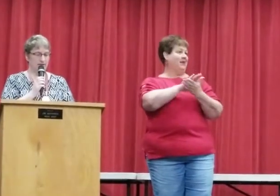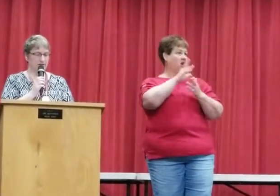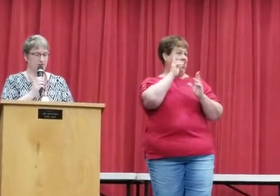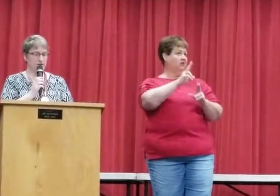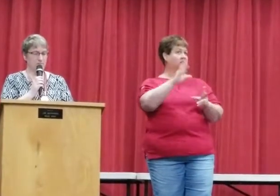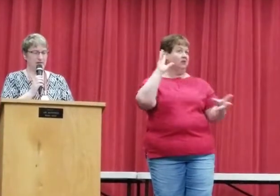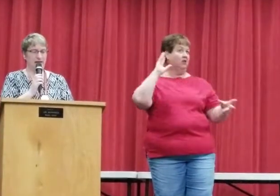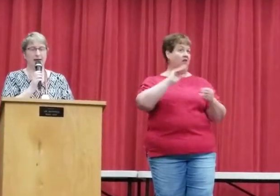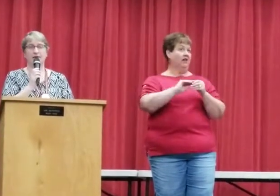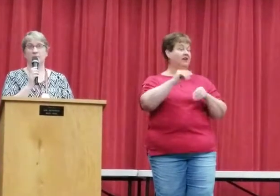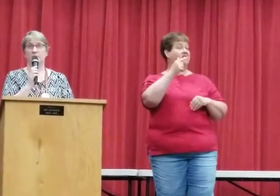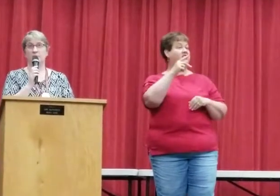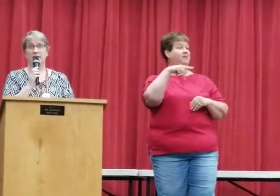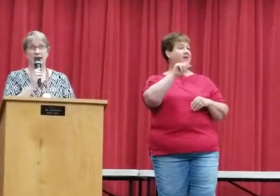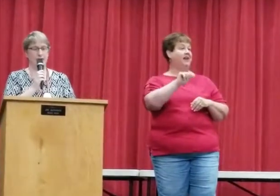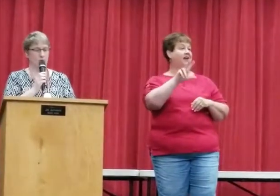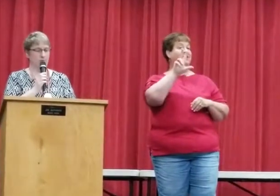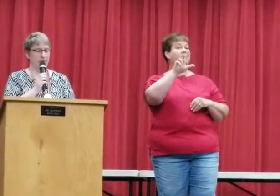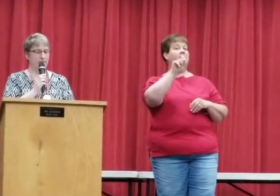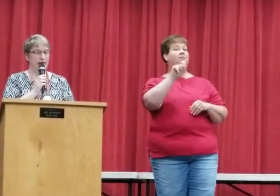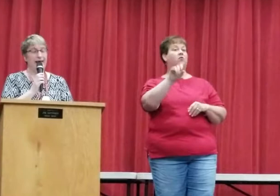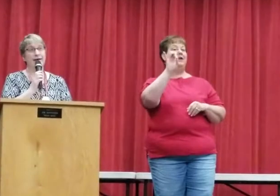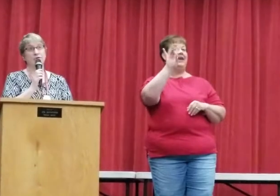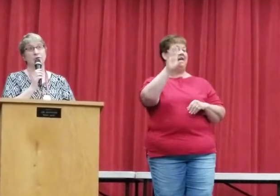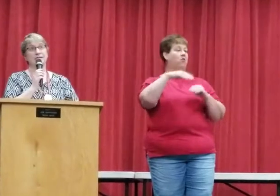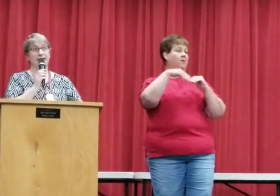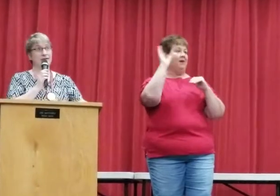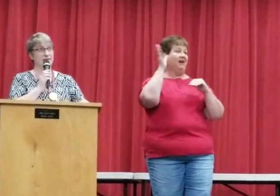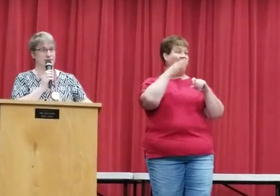a cumulative GPA of 3.8 or above